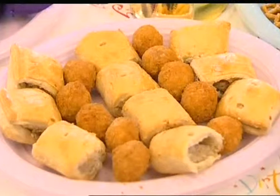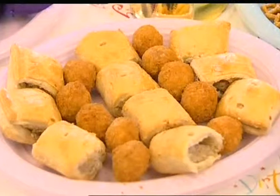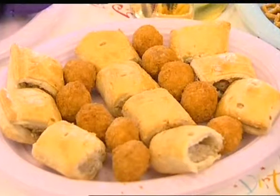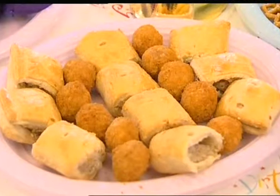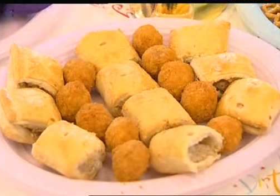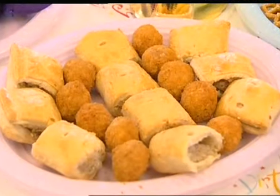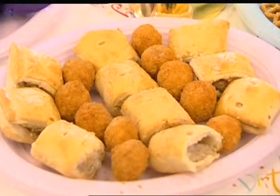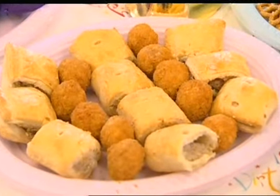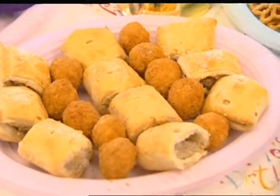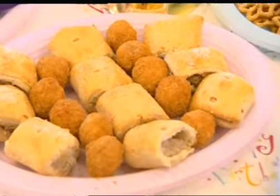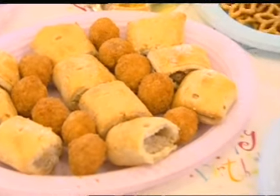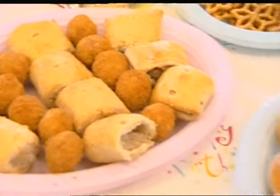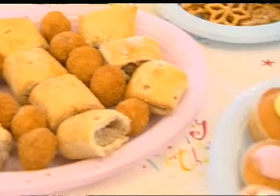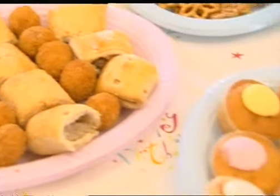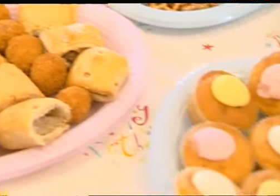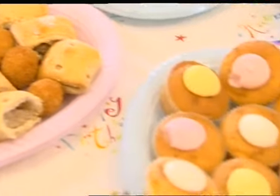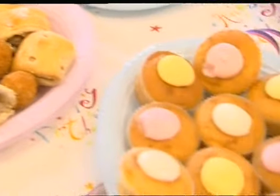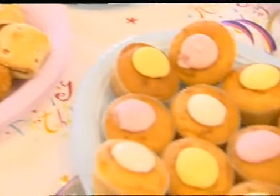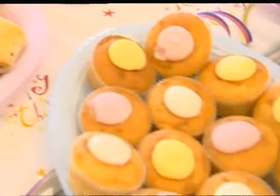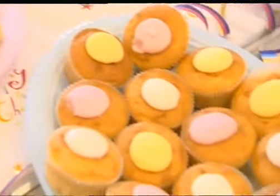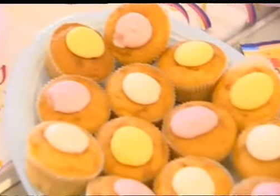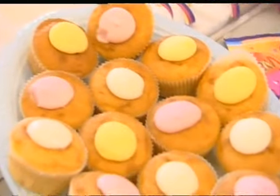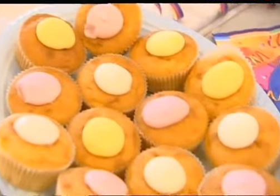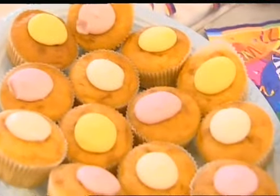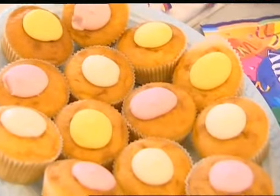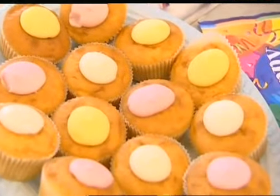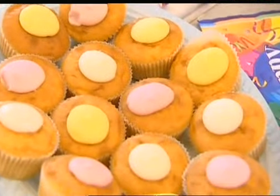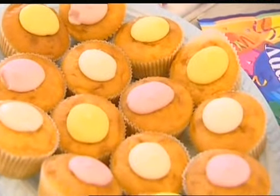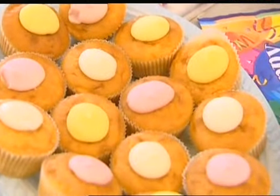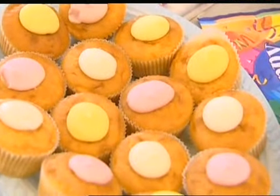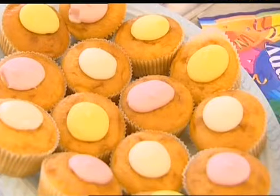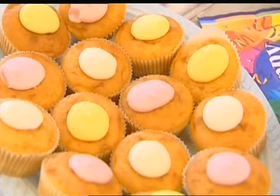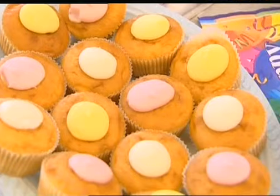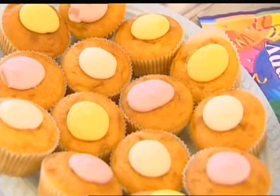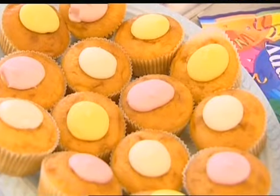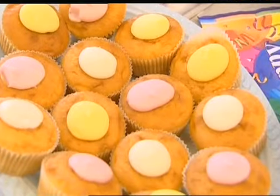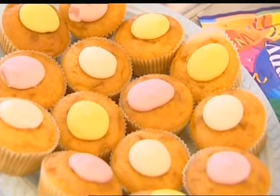sausage rolls and party eggs. Oh, and some little cakes.